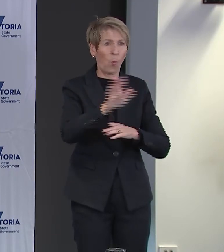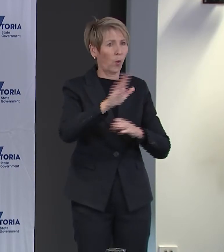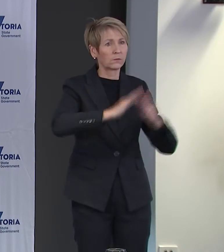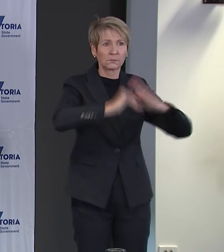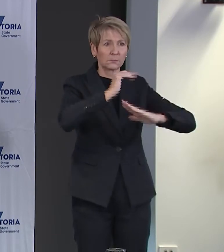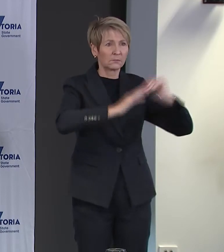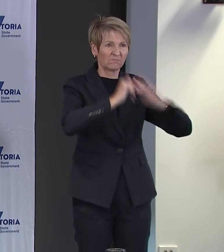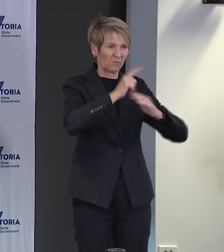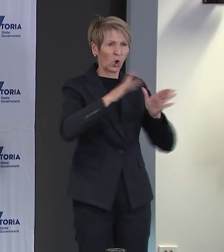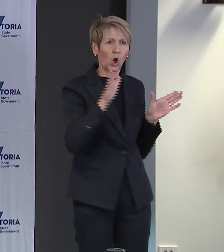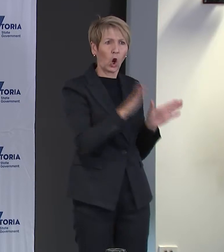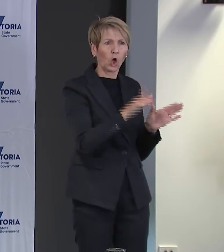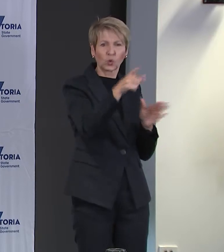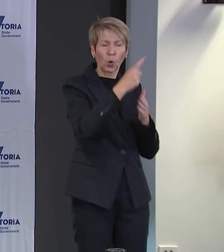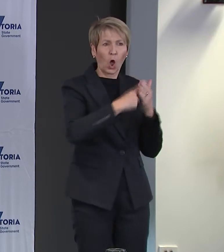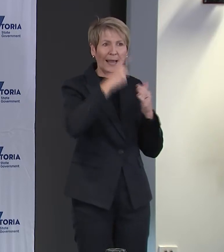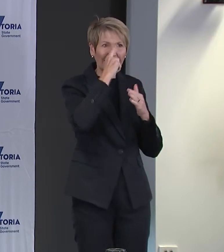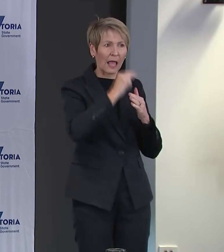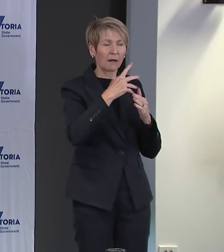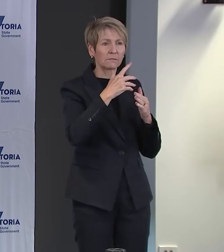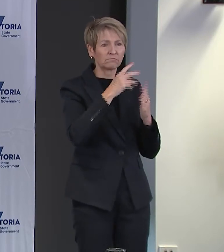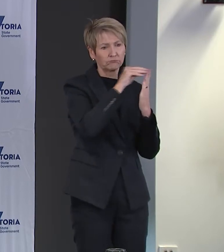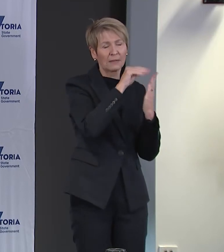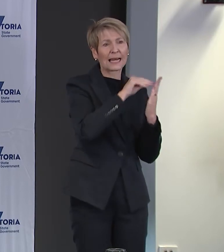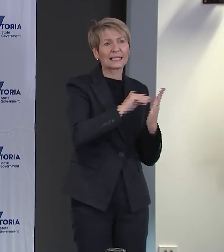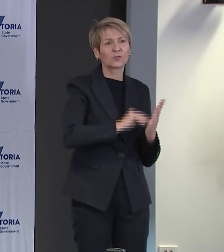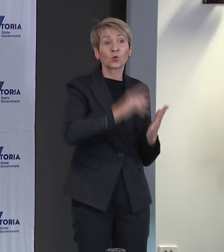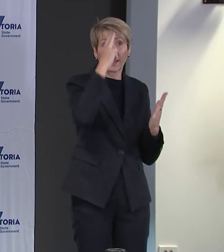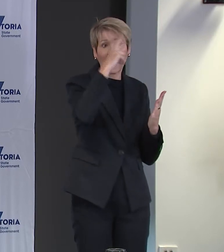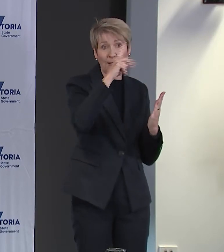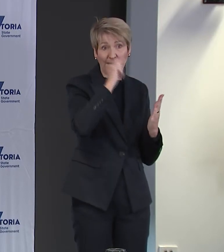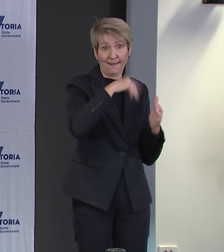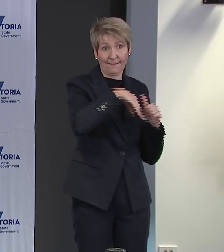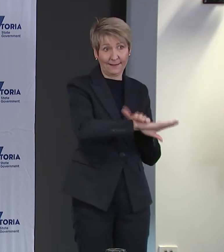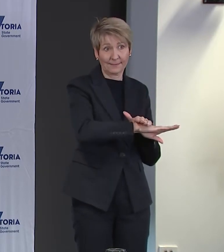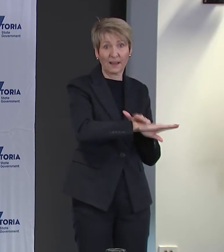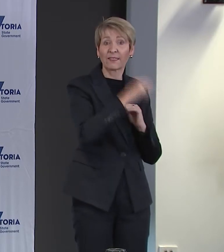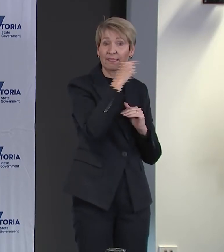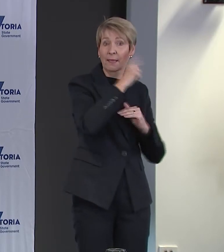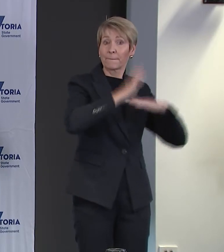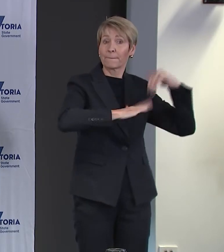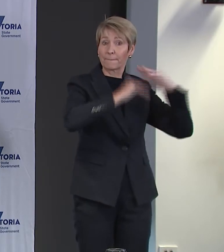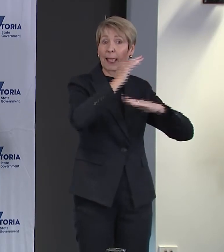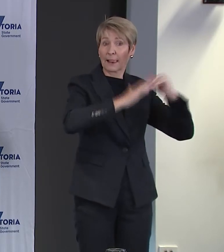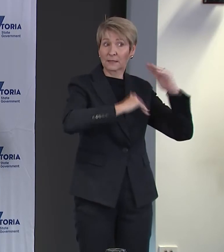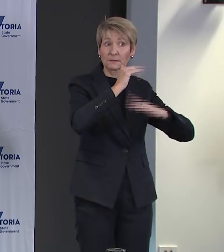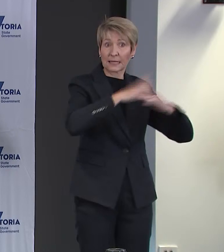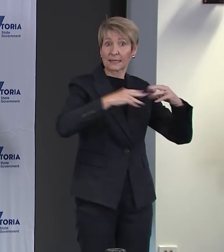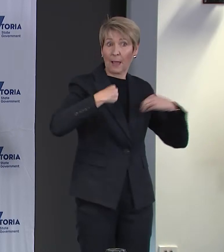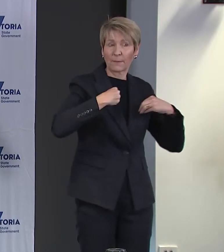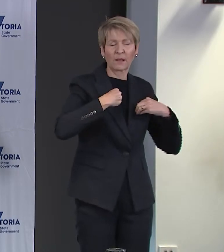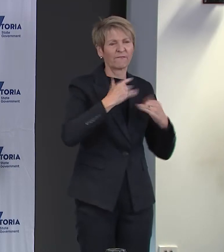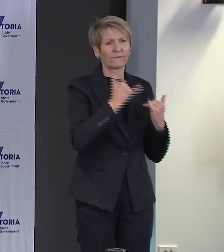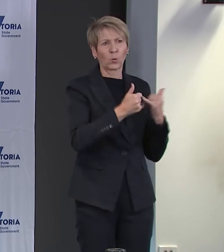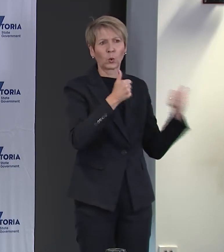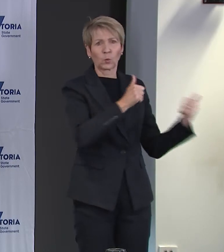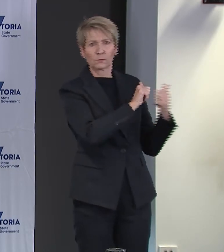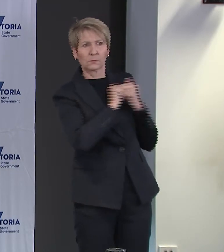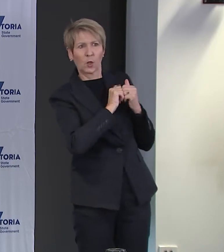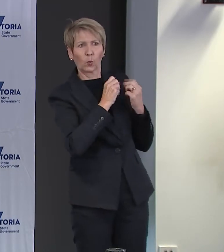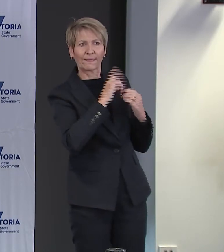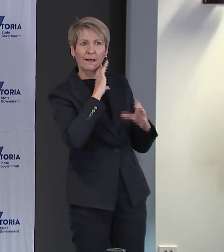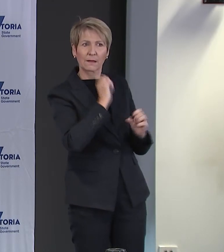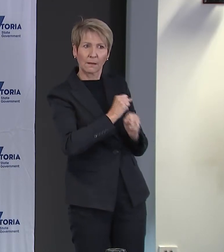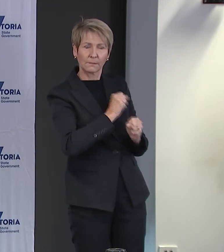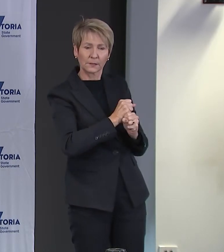it is a closed site. The operator and the construction firm there have been very, very collaborative and will continue to be, and we'll make sure we... What